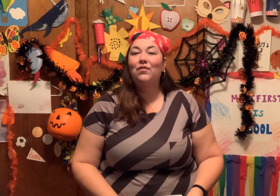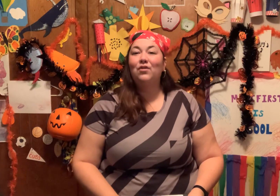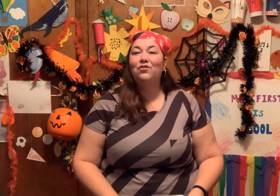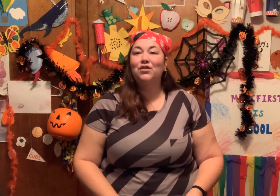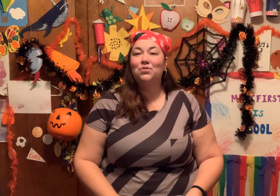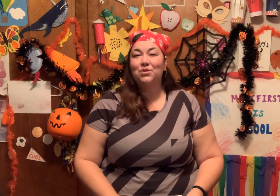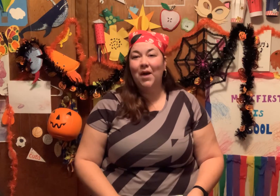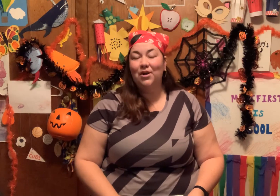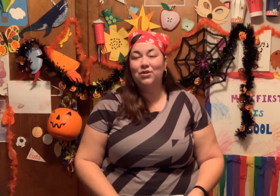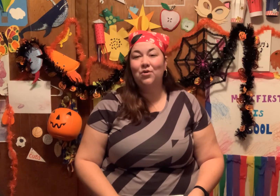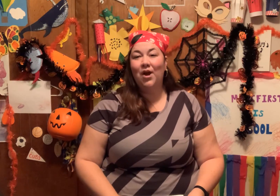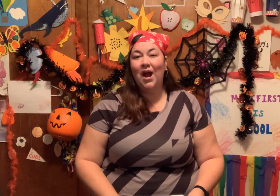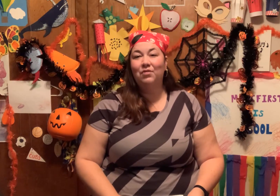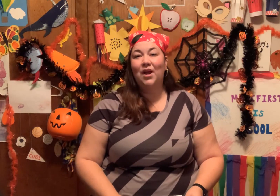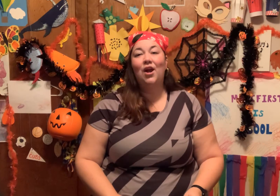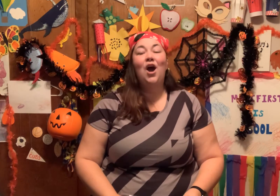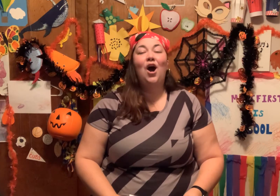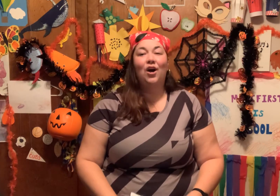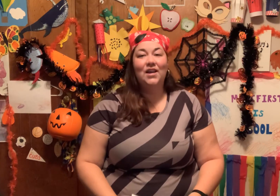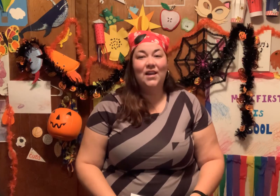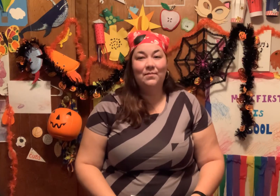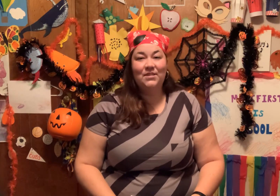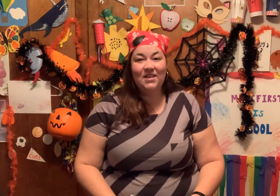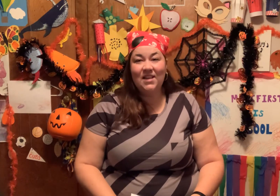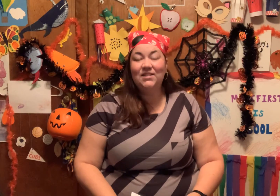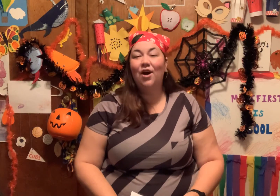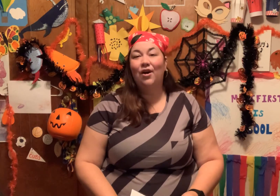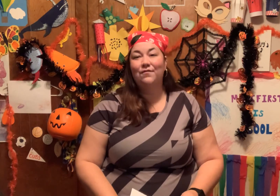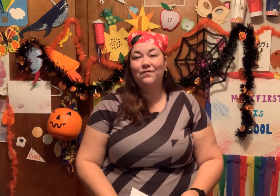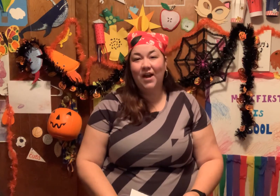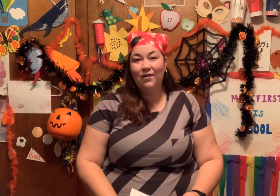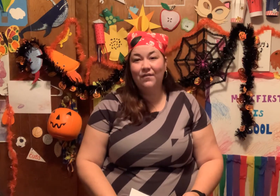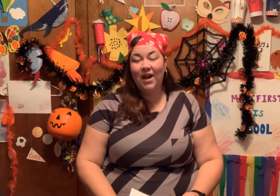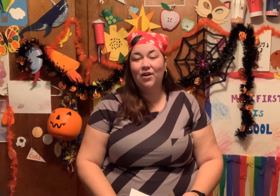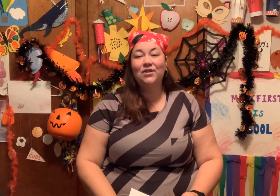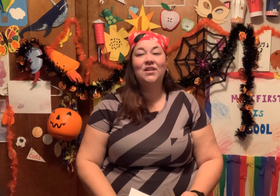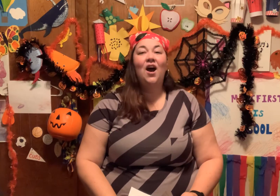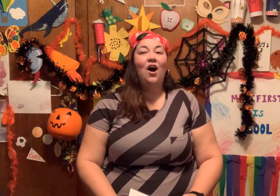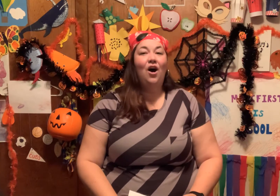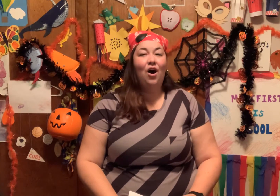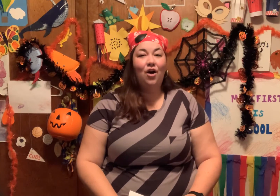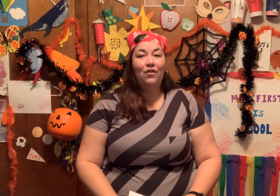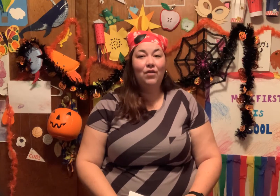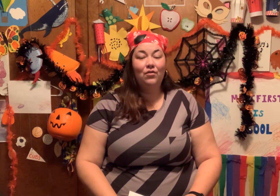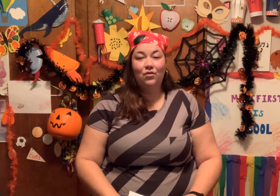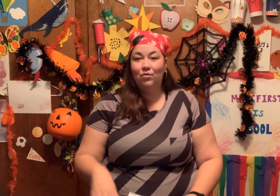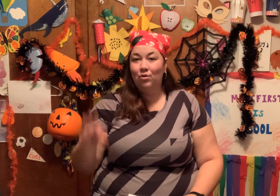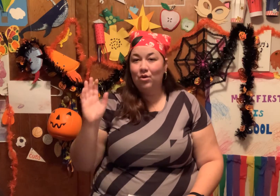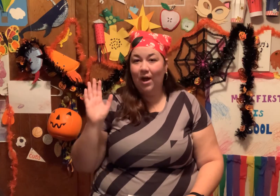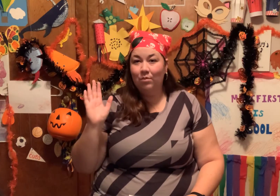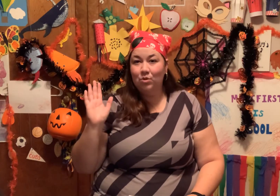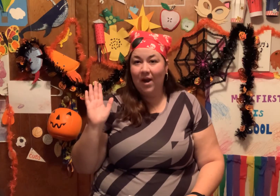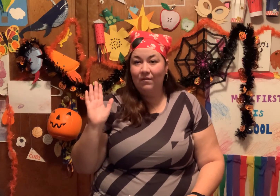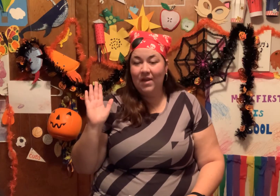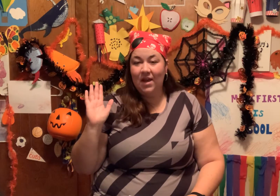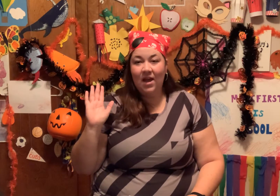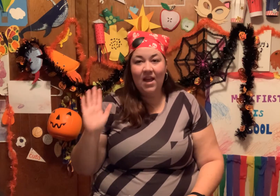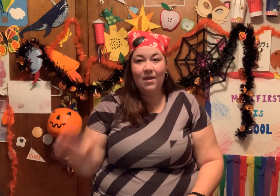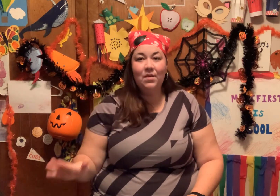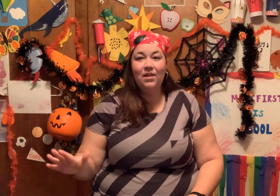those first responders who are out there, our EMTs, our firefighters, all of those who help drive the